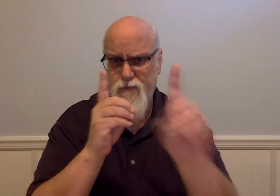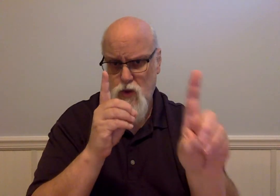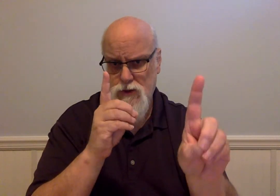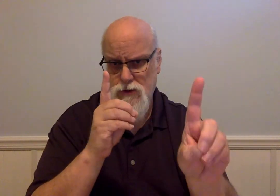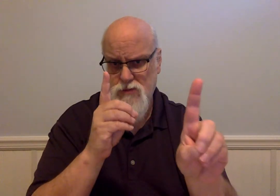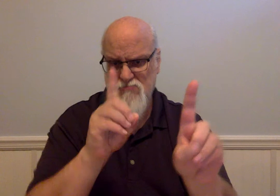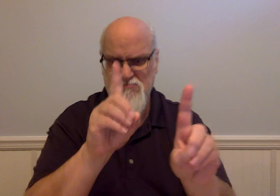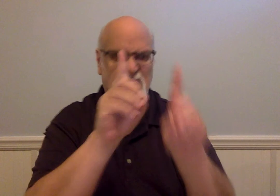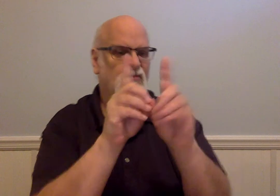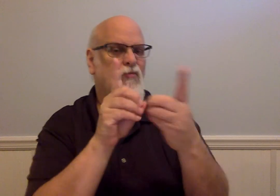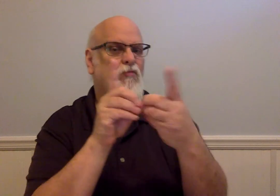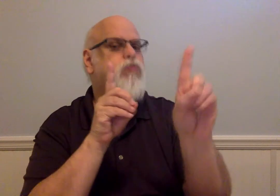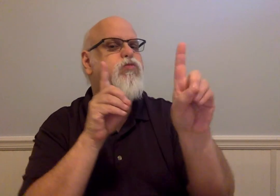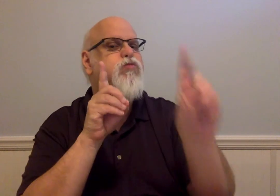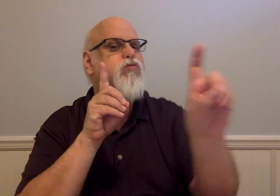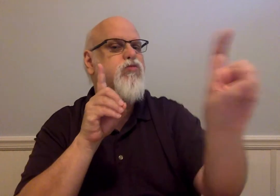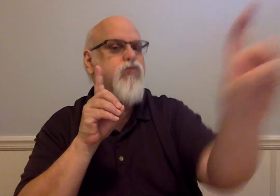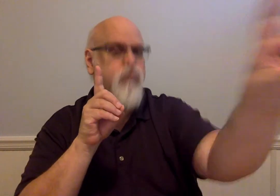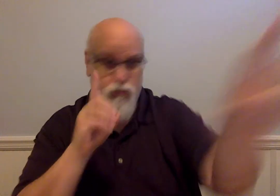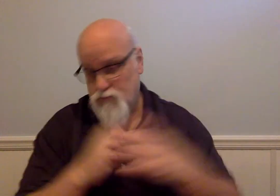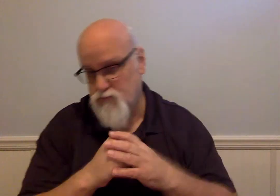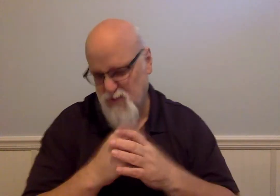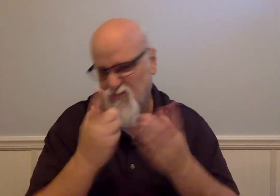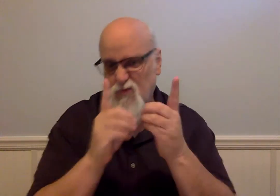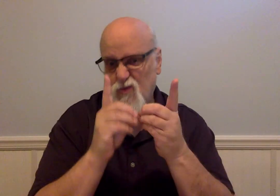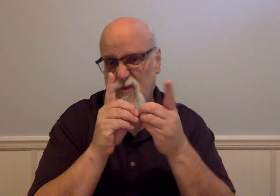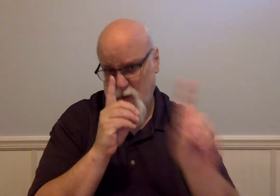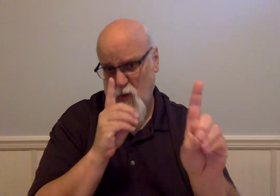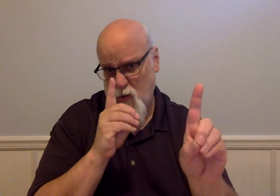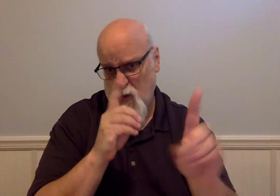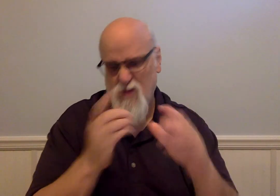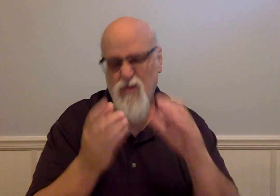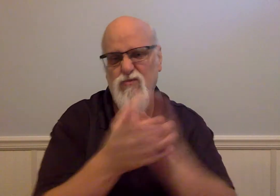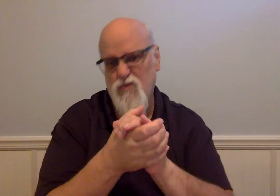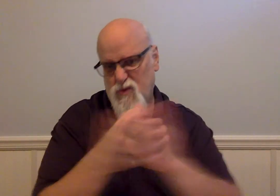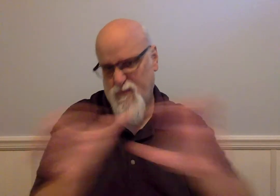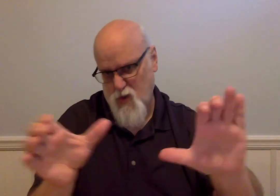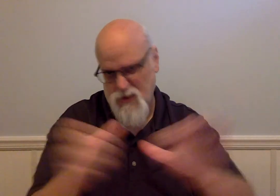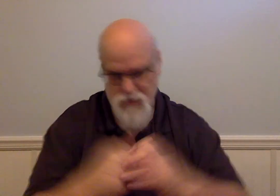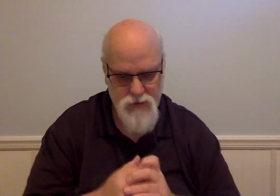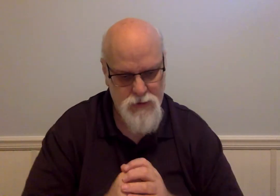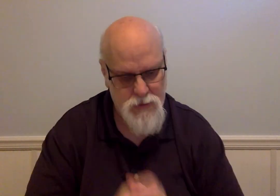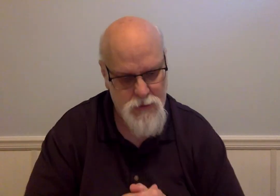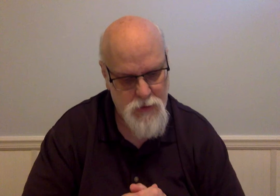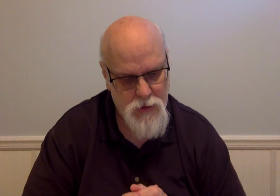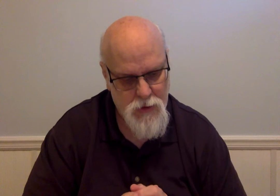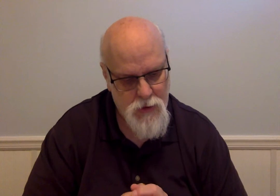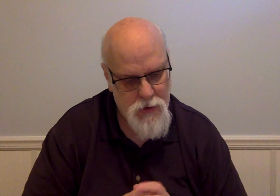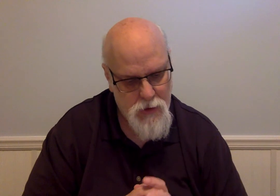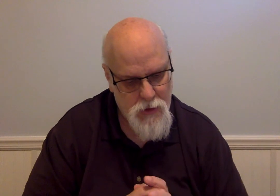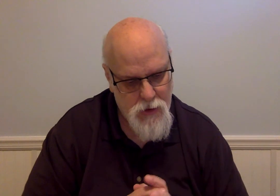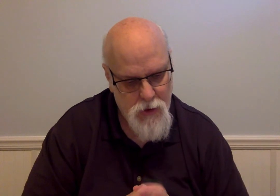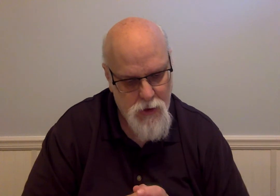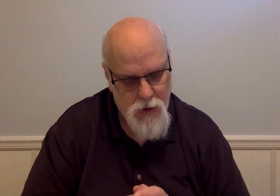and they'll separate the one person. Like that person's like walking away. So divorce or divorce. Both ways work.